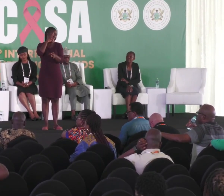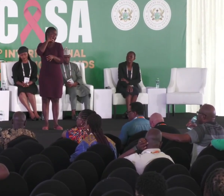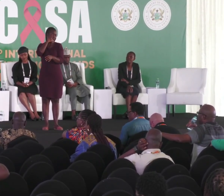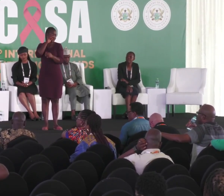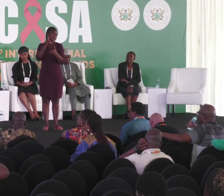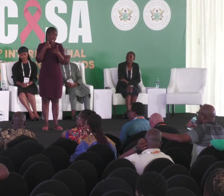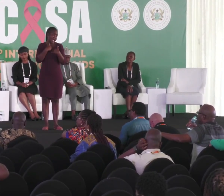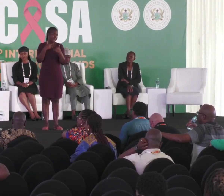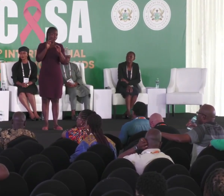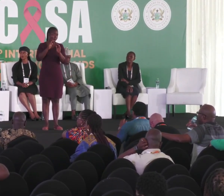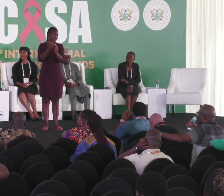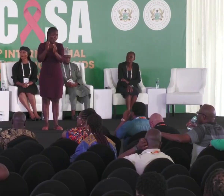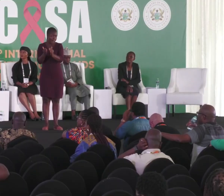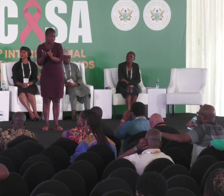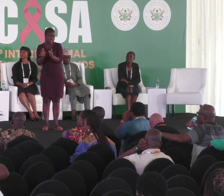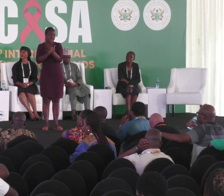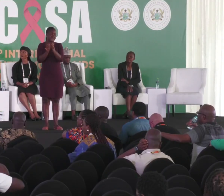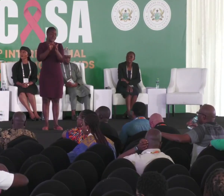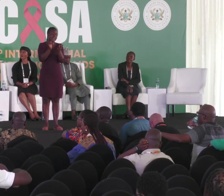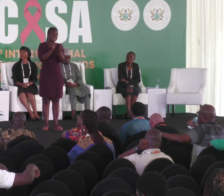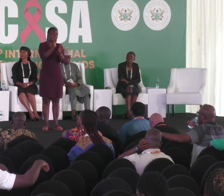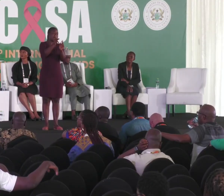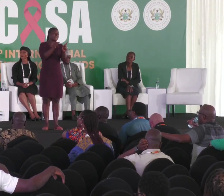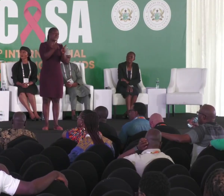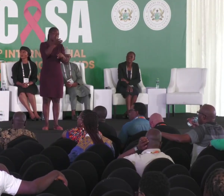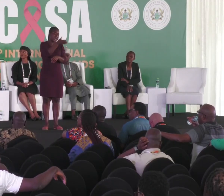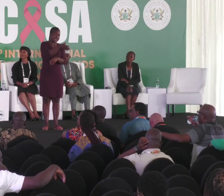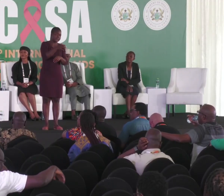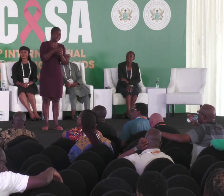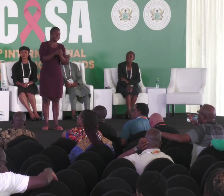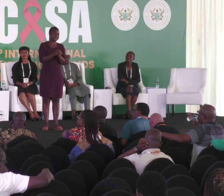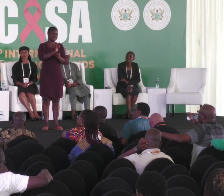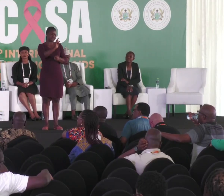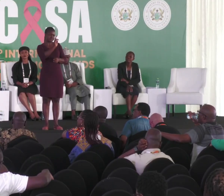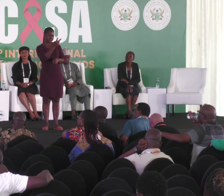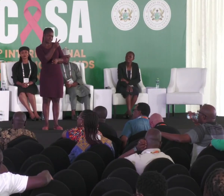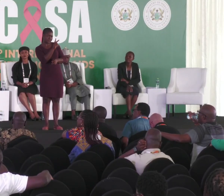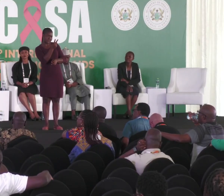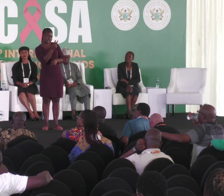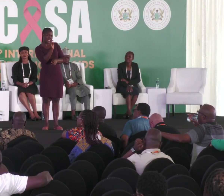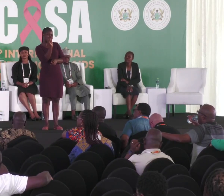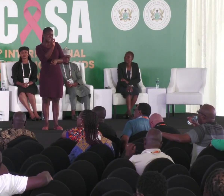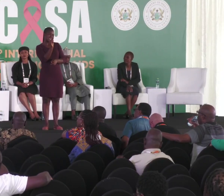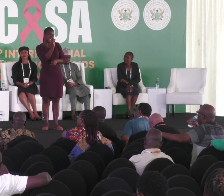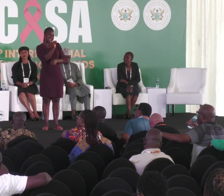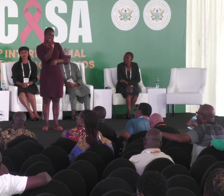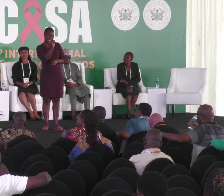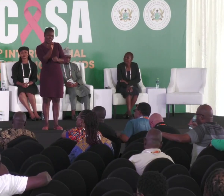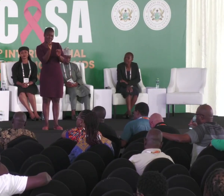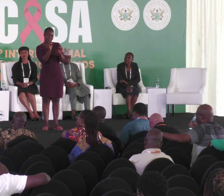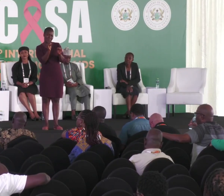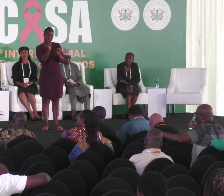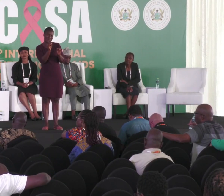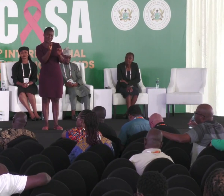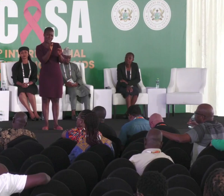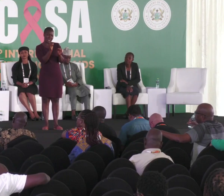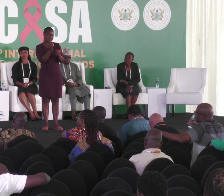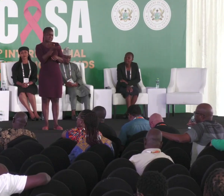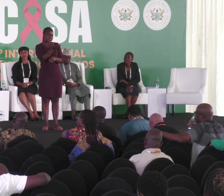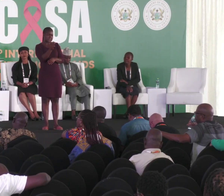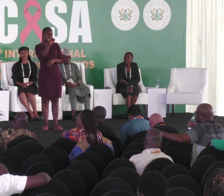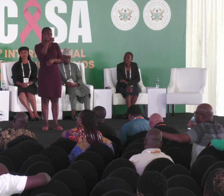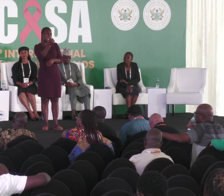community pharmacists, and so on. Then the second question is about seroconversion. Is there any point in